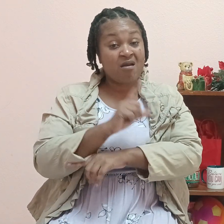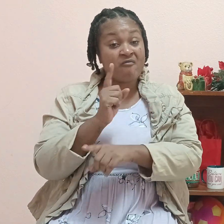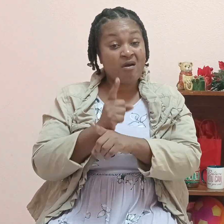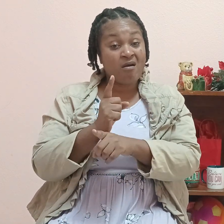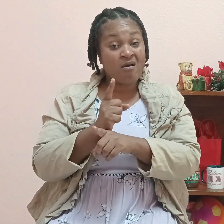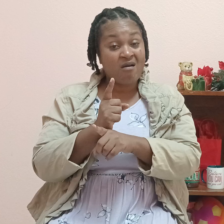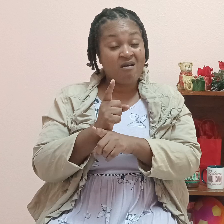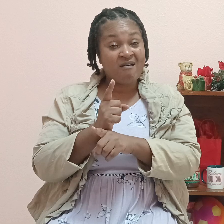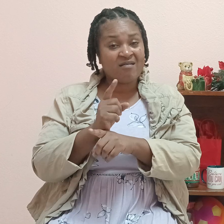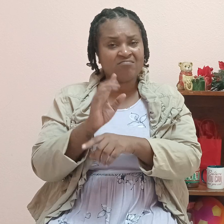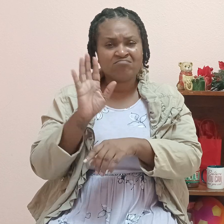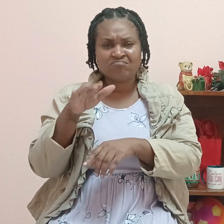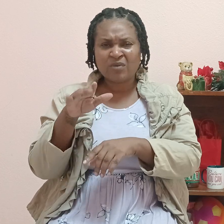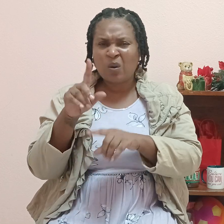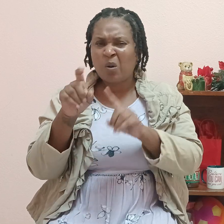What is this service called?